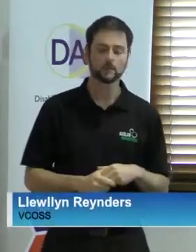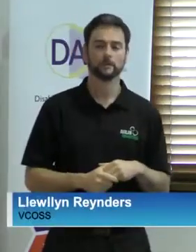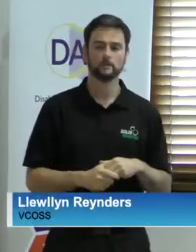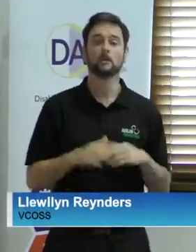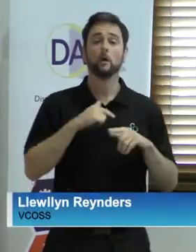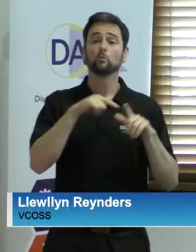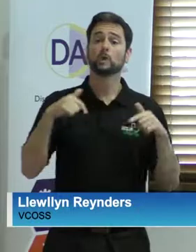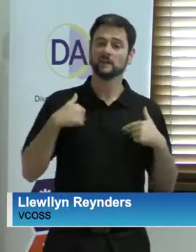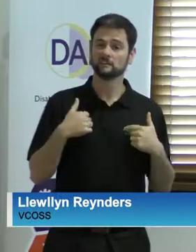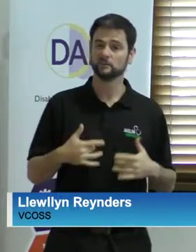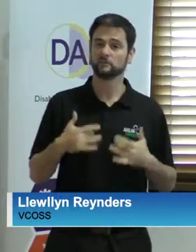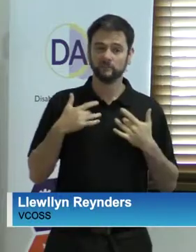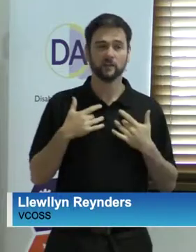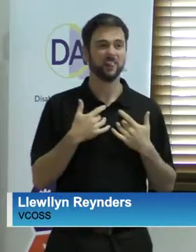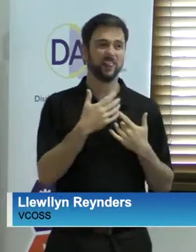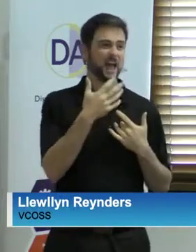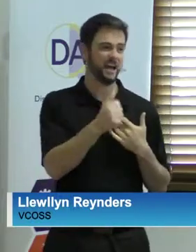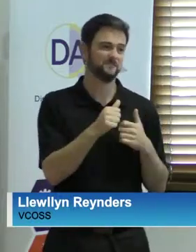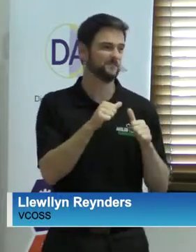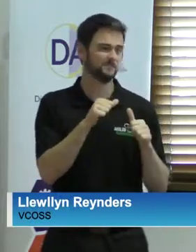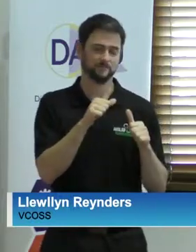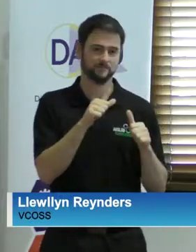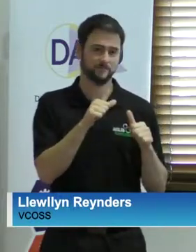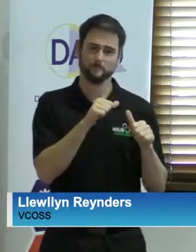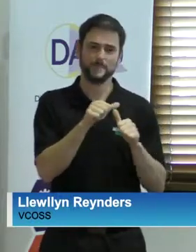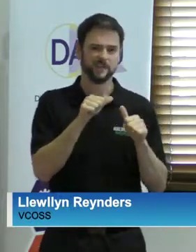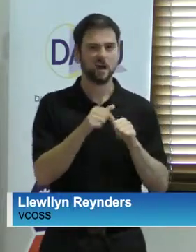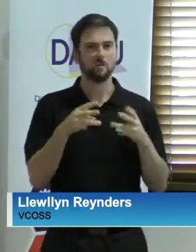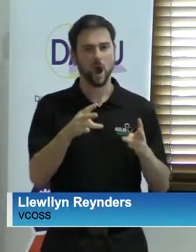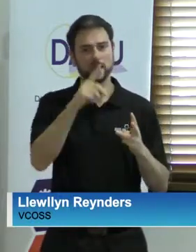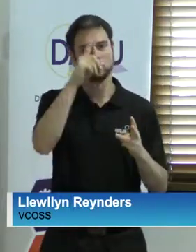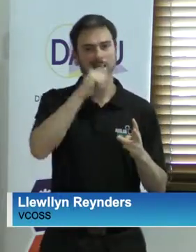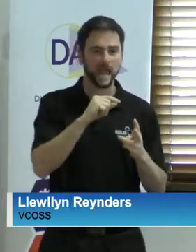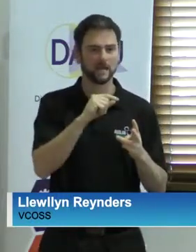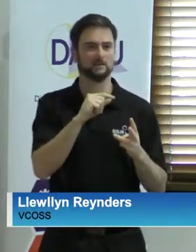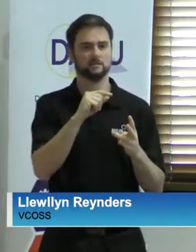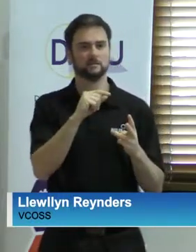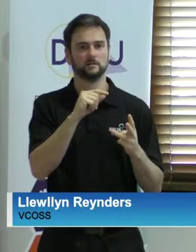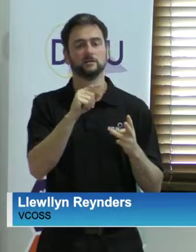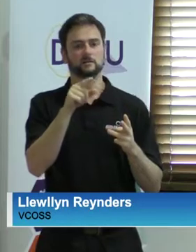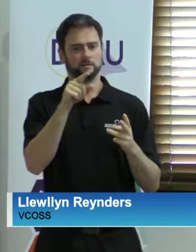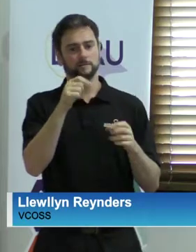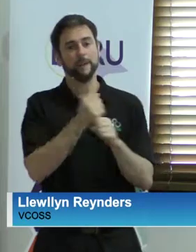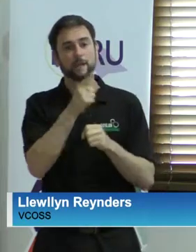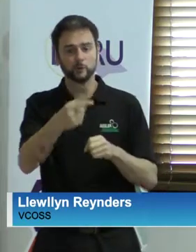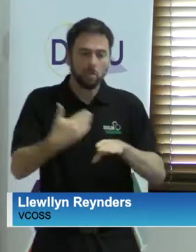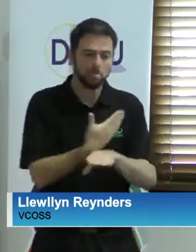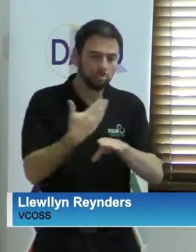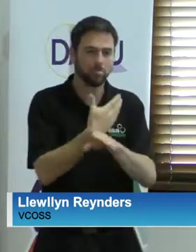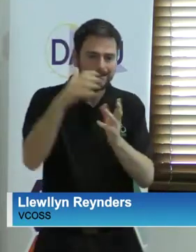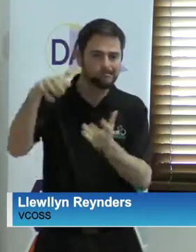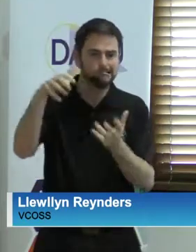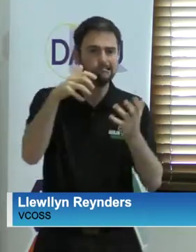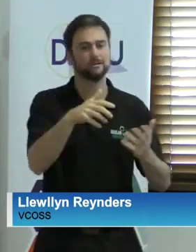that there are probably better ways to reduce the reporting burden rather than reporting the same people over and